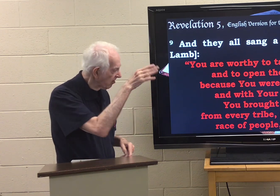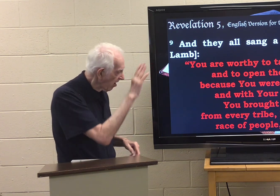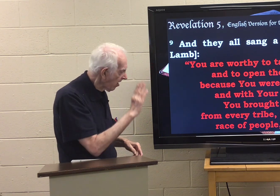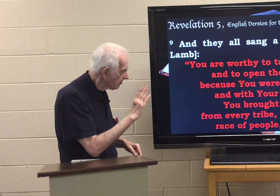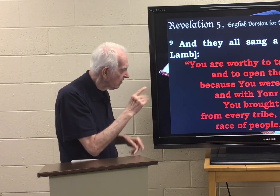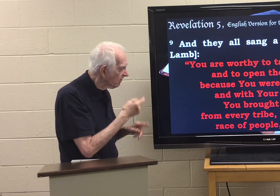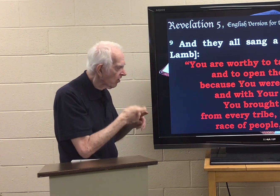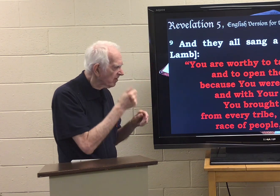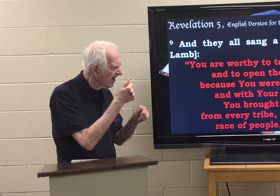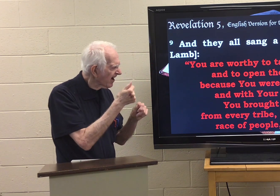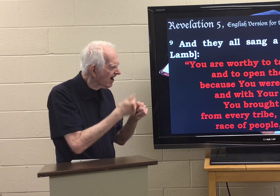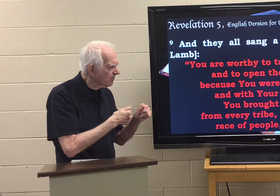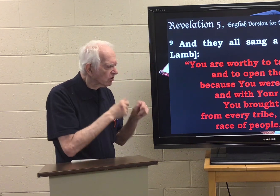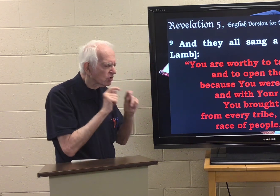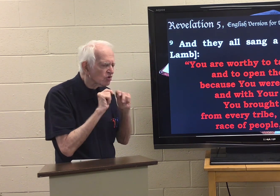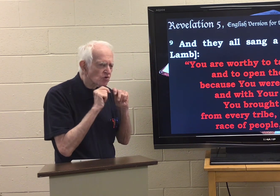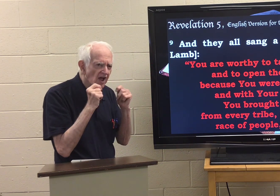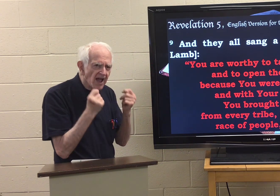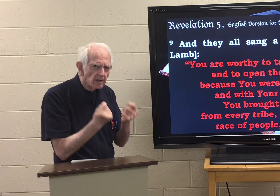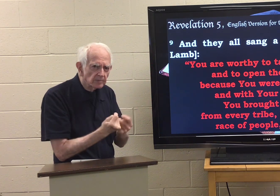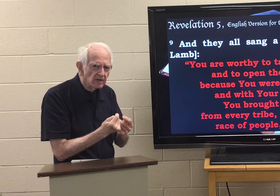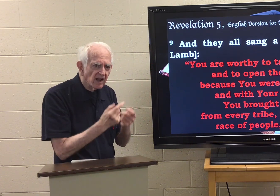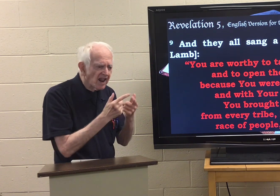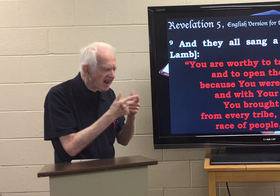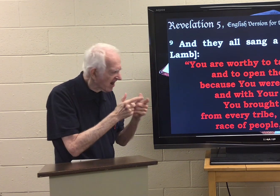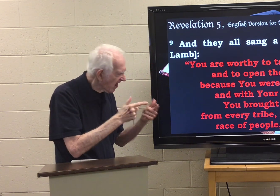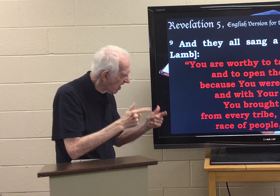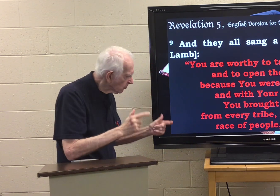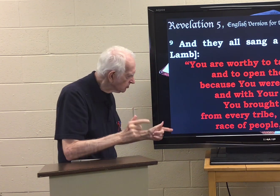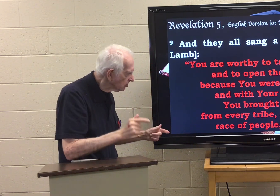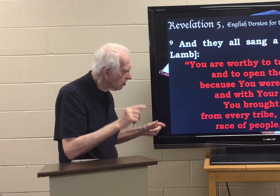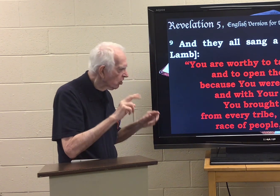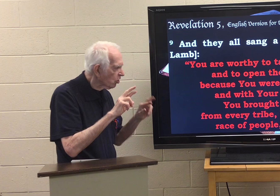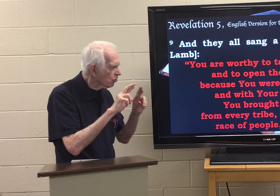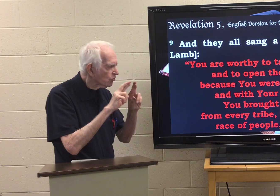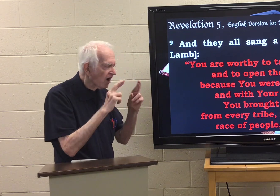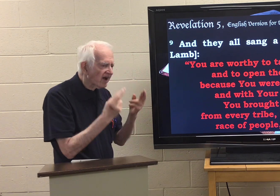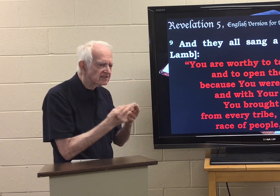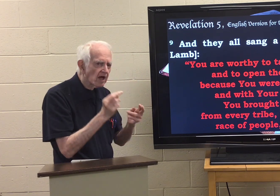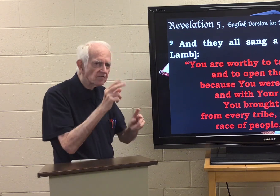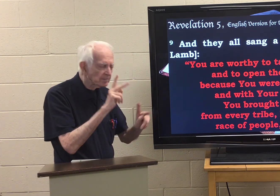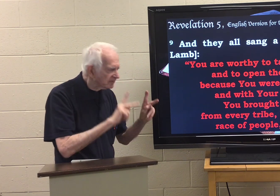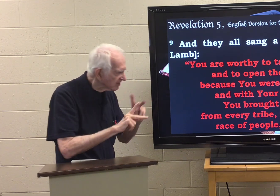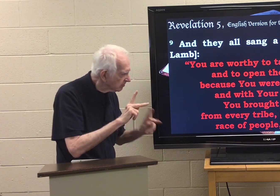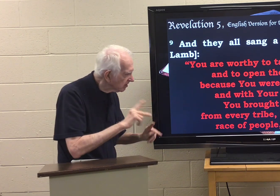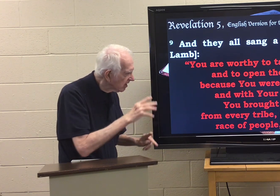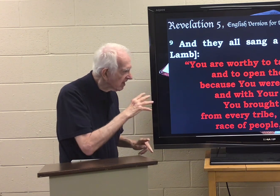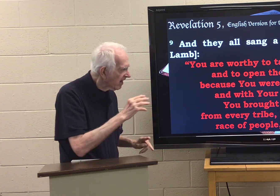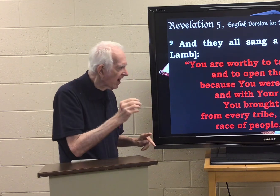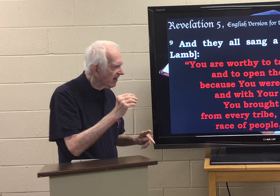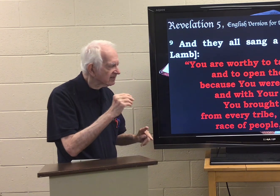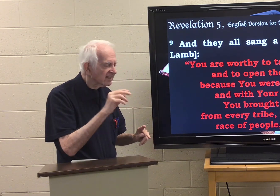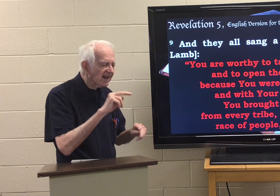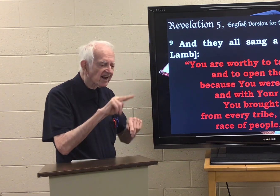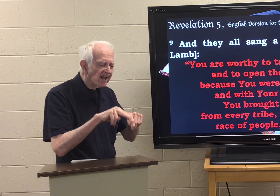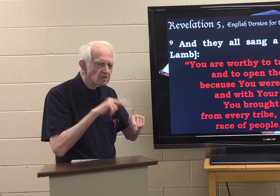for God from every tribe, language, race of people, and nations.